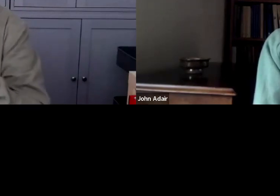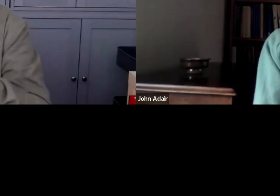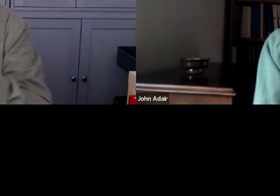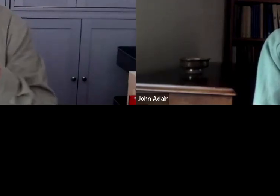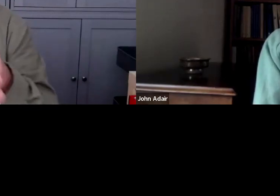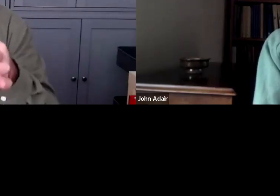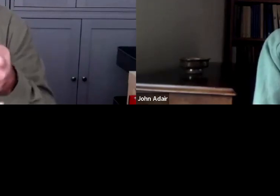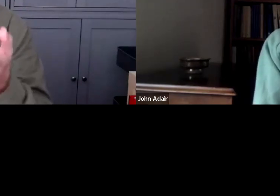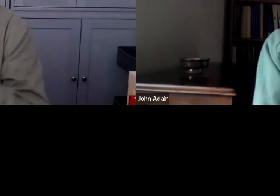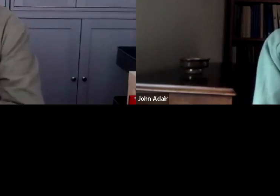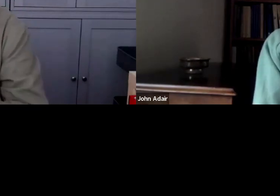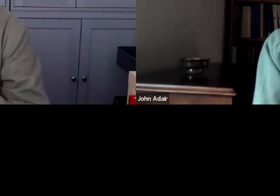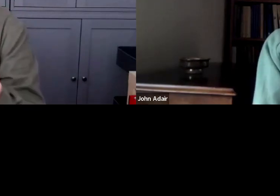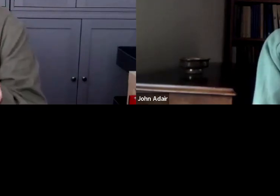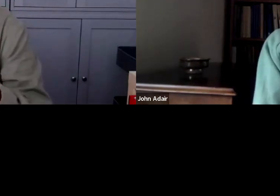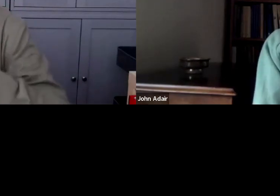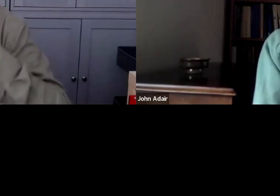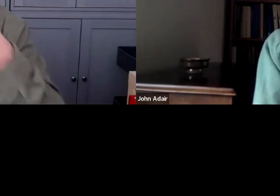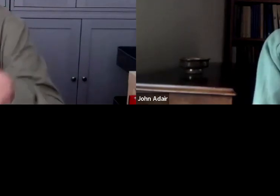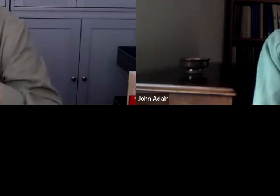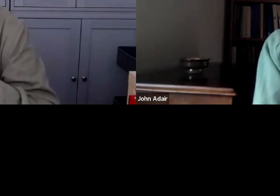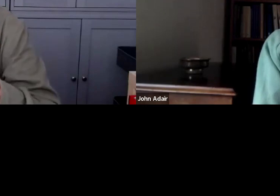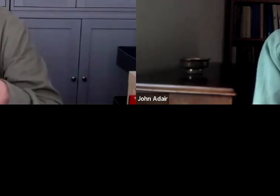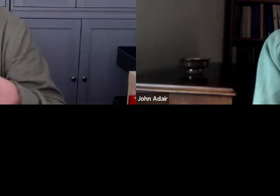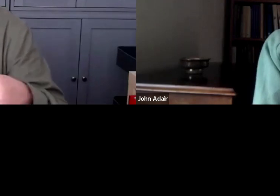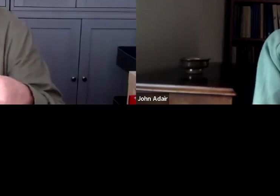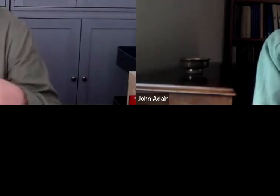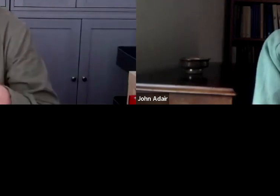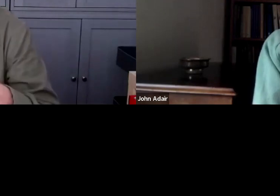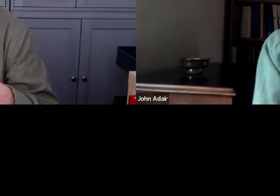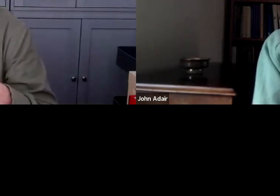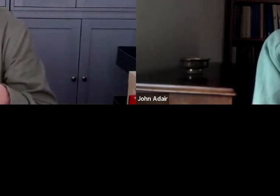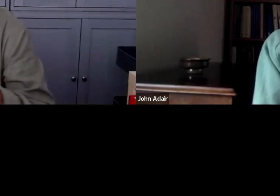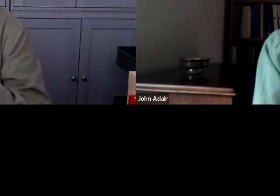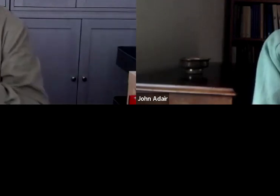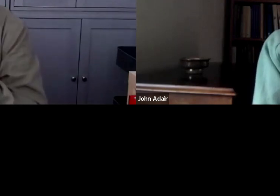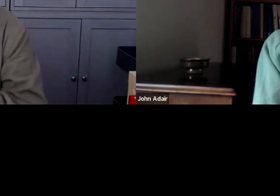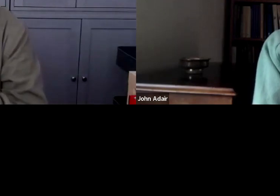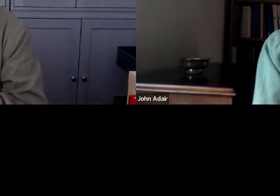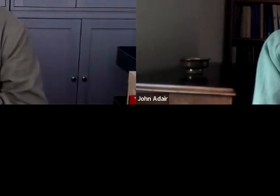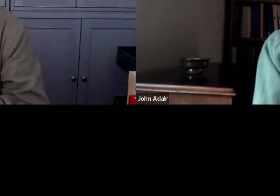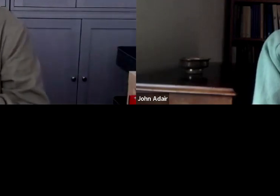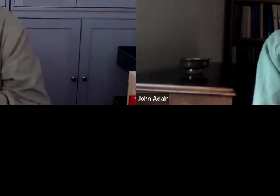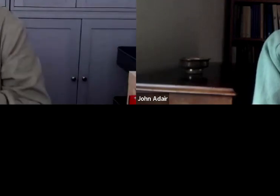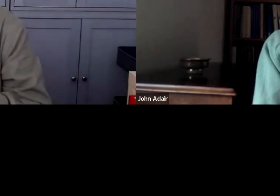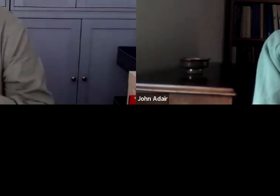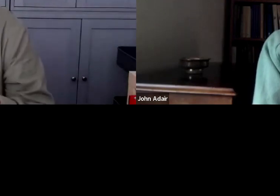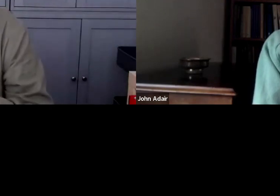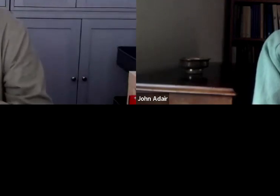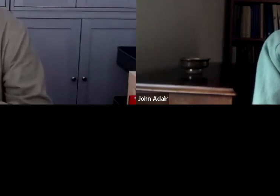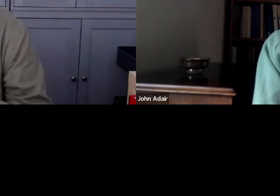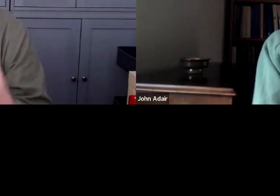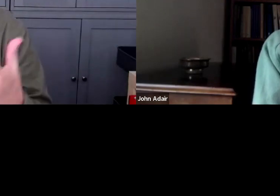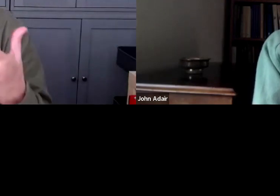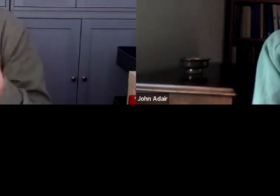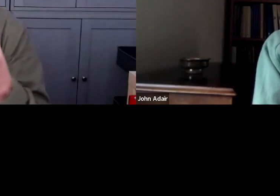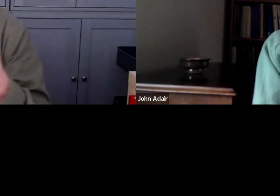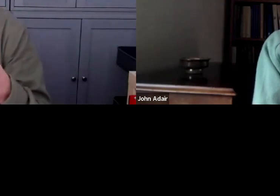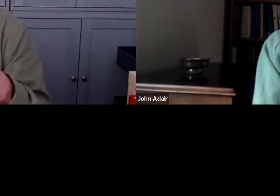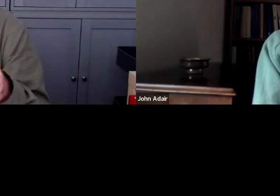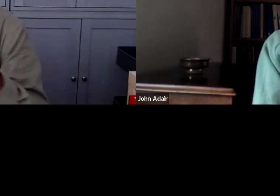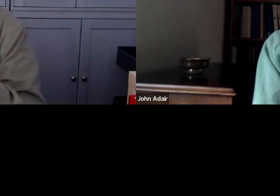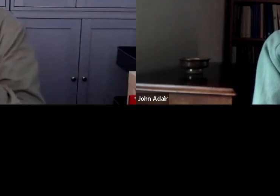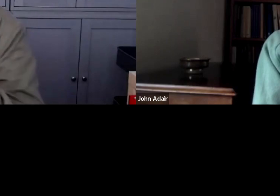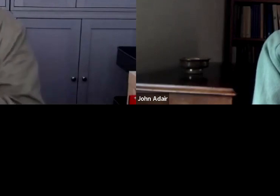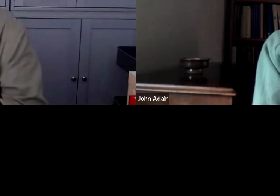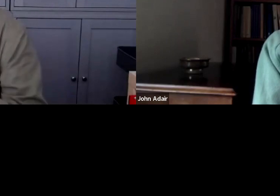people, you know, I've kept in touch with over those years, and we talk about